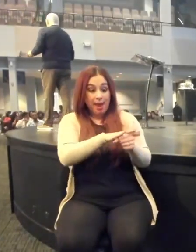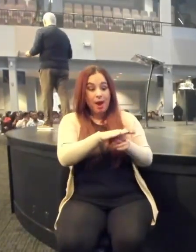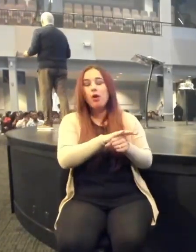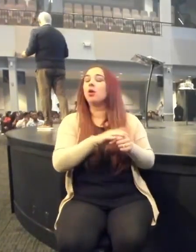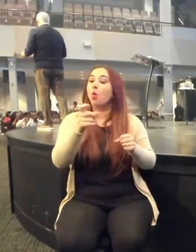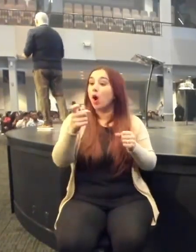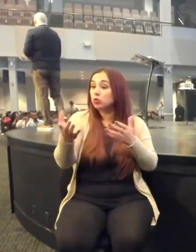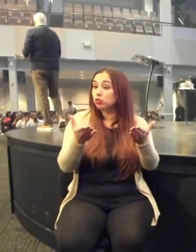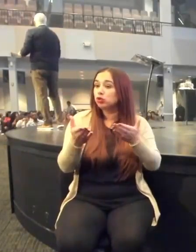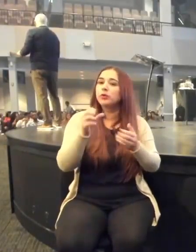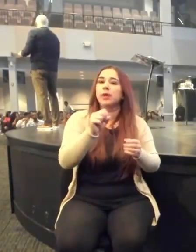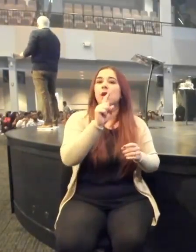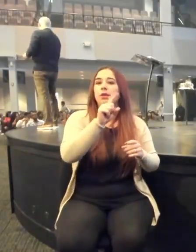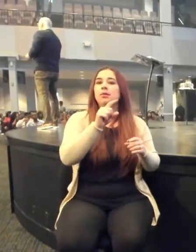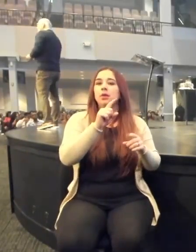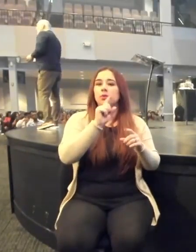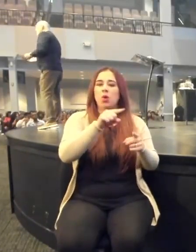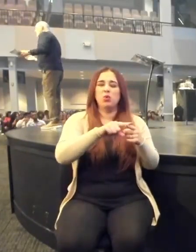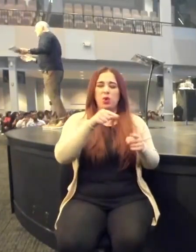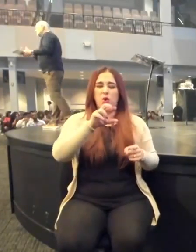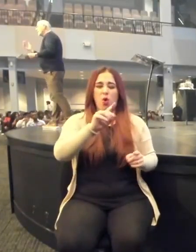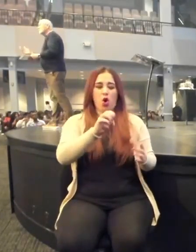QR code, or you can go to